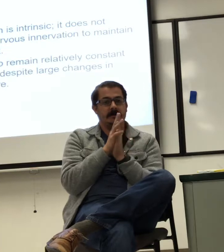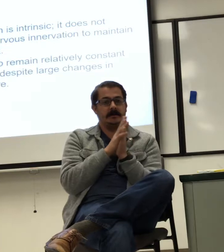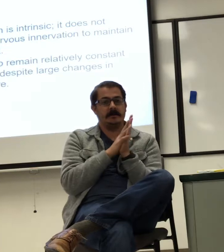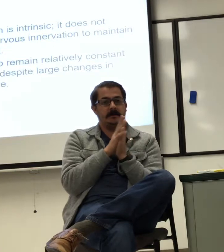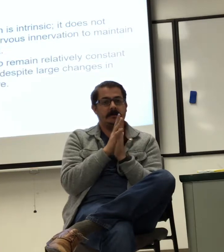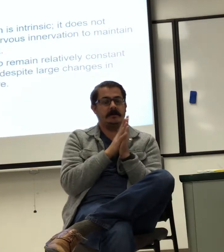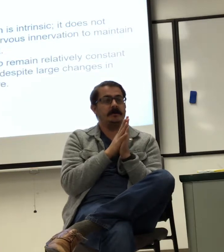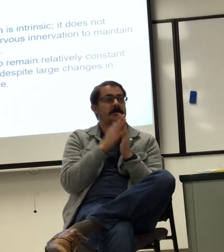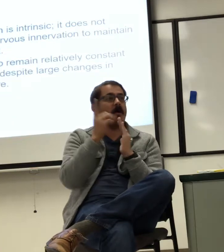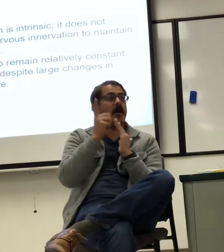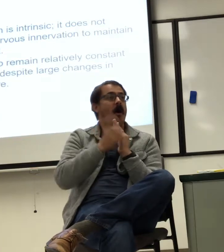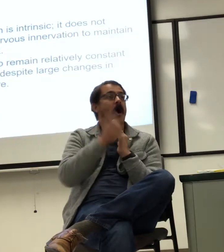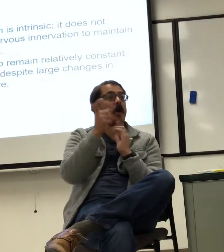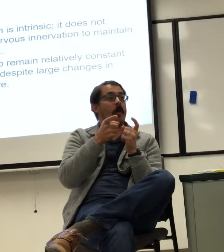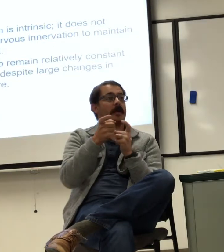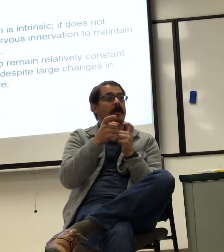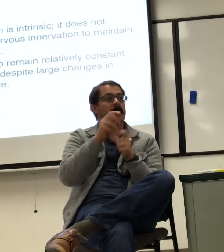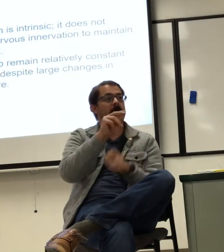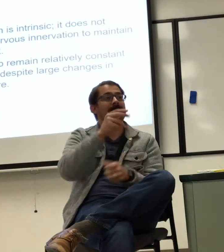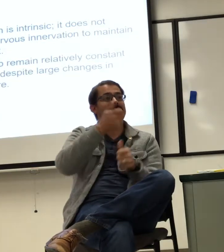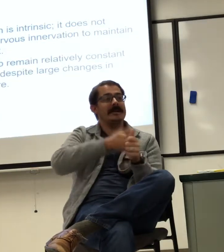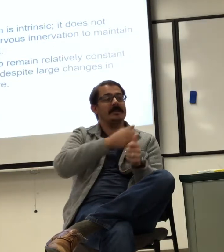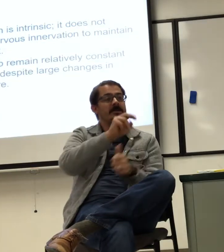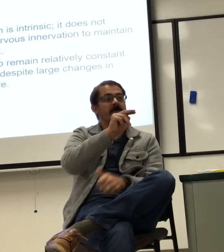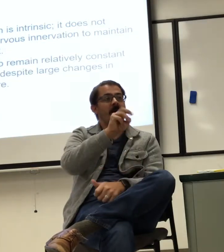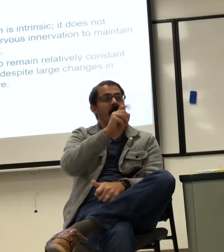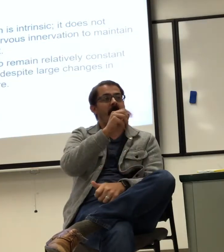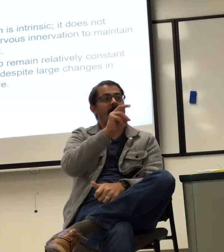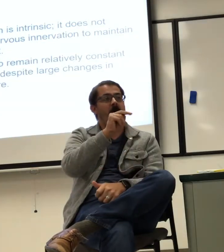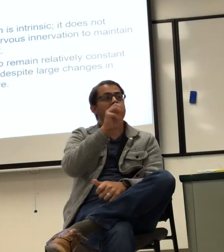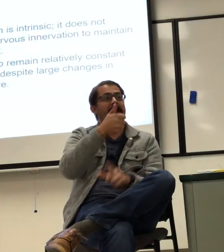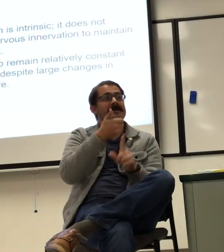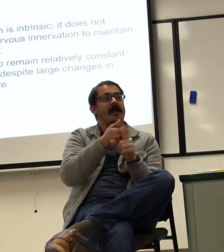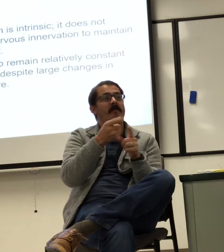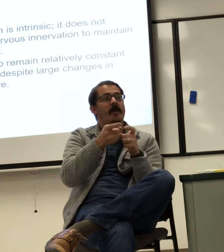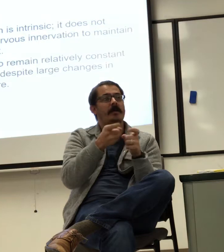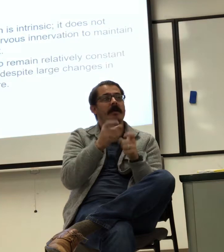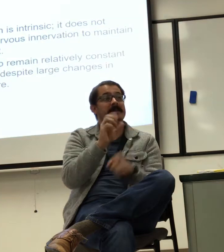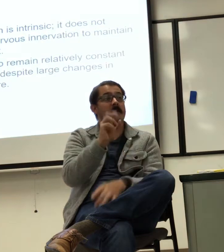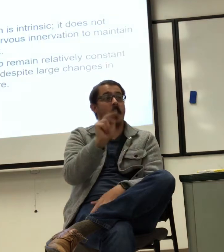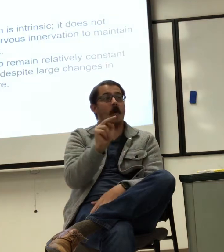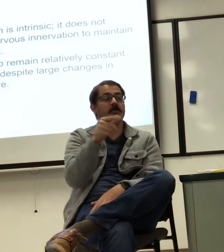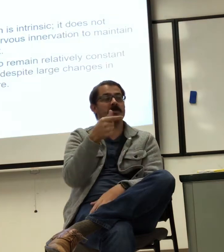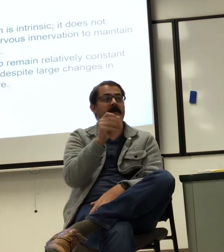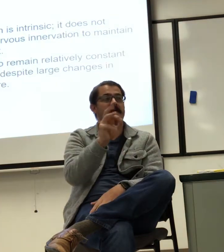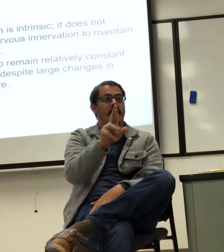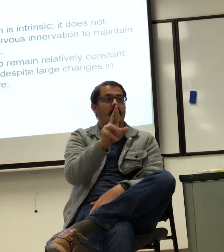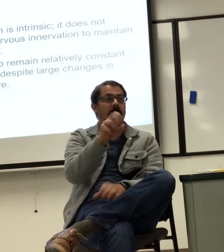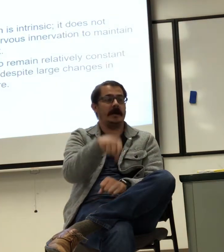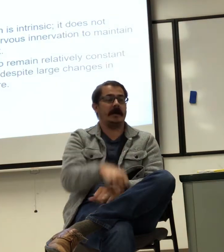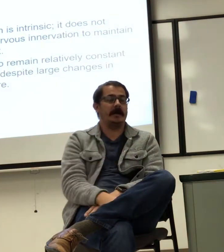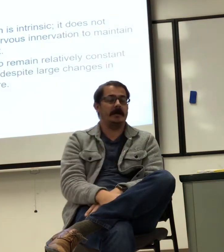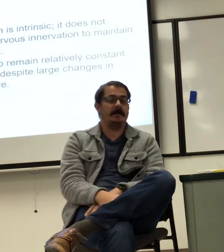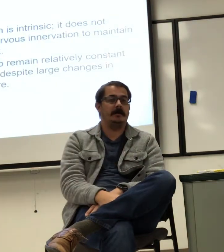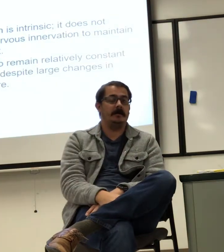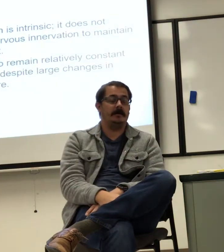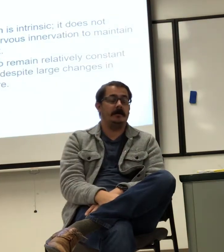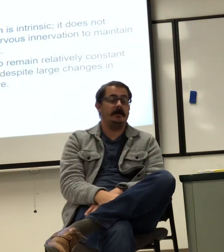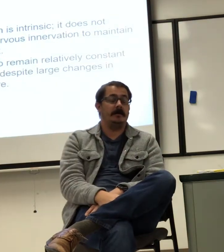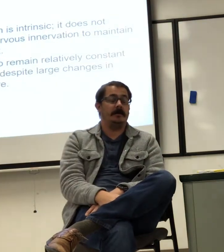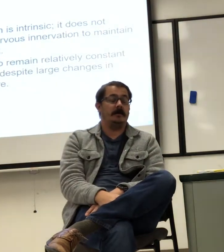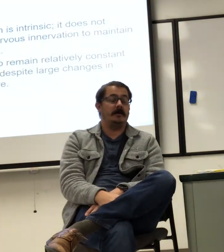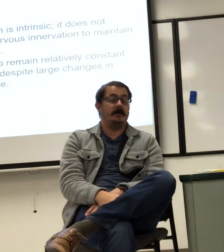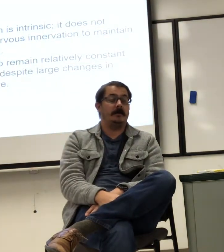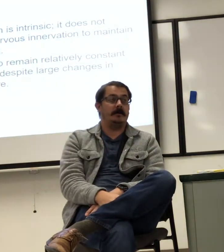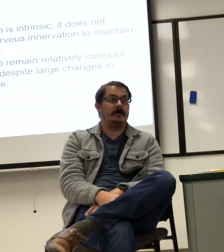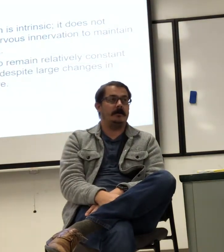it's autoregulating. The nephron, each nephron can self-regulate its own GFR. Okay, as we'll see, to keep